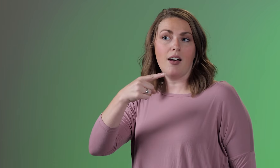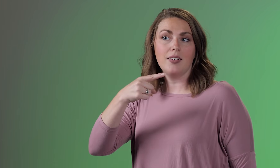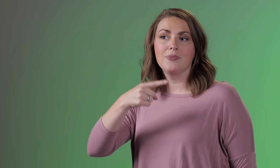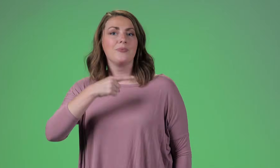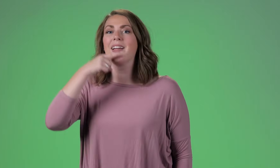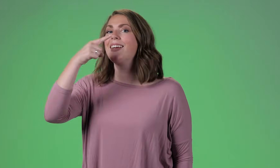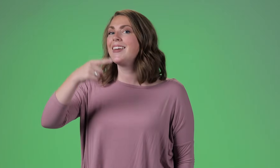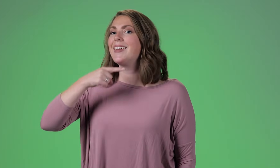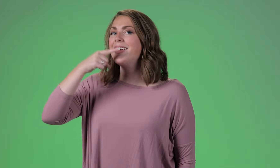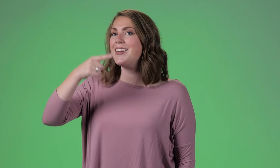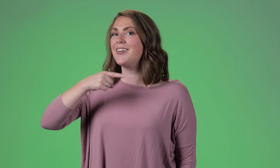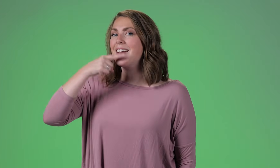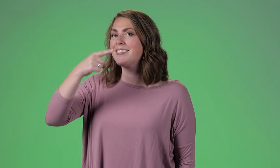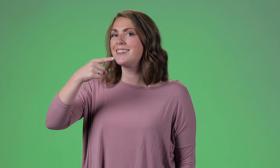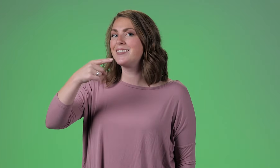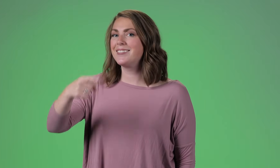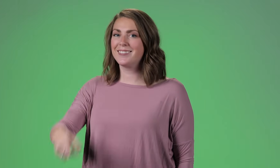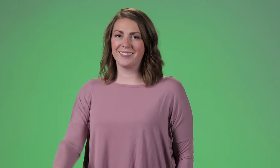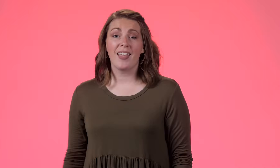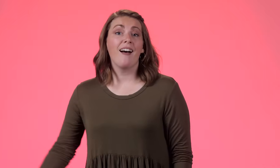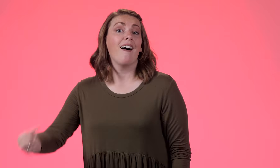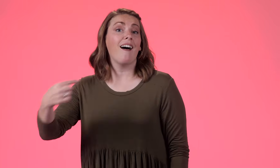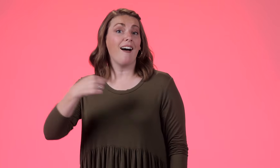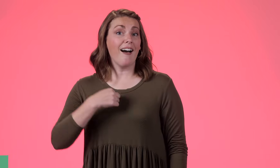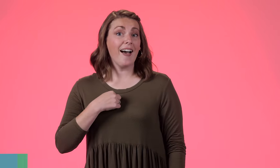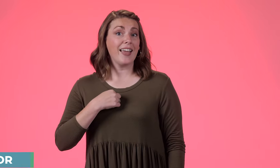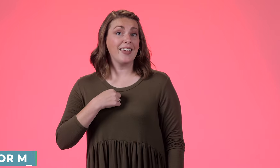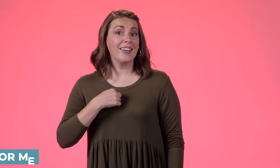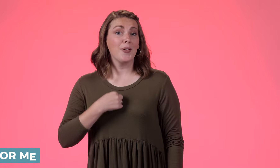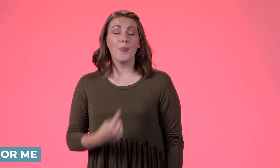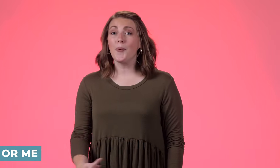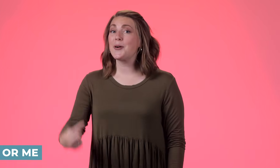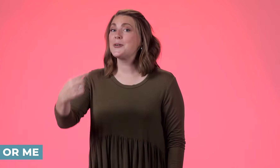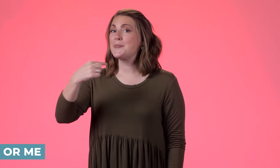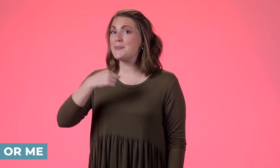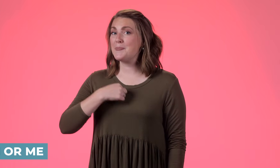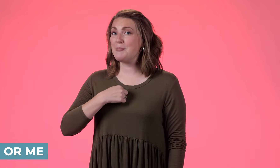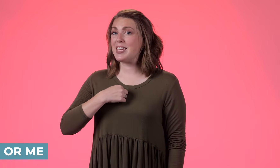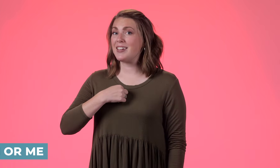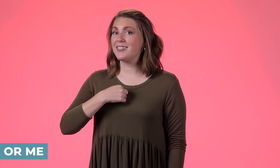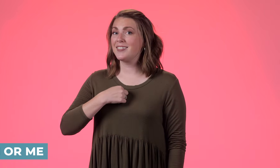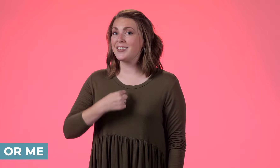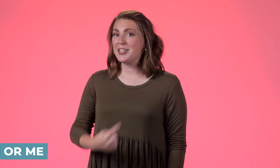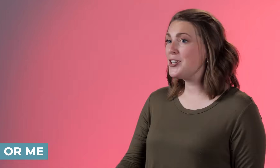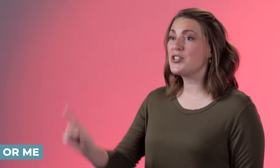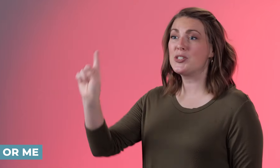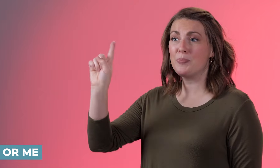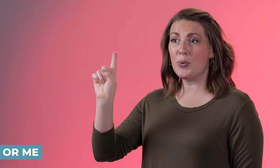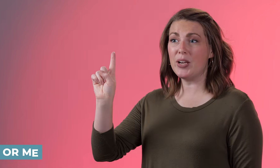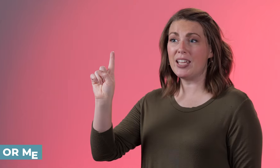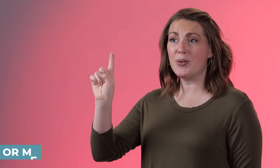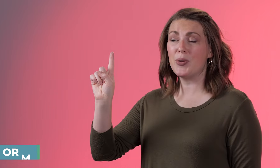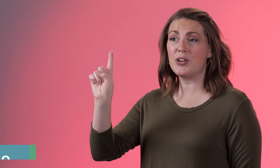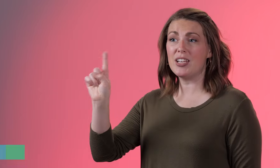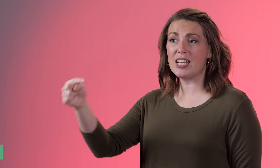lot. Hearing. I or me. You're just pointing with your index